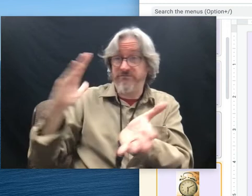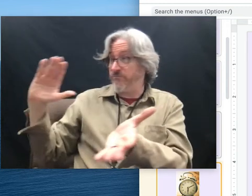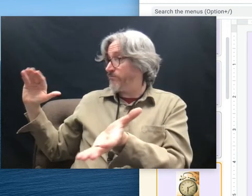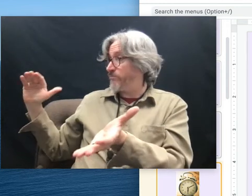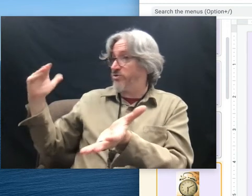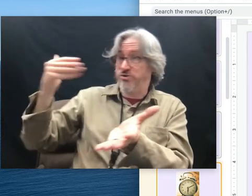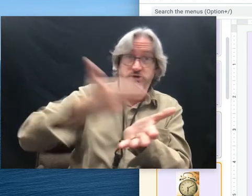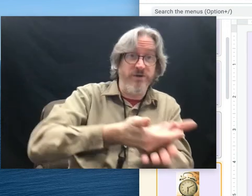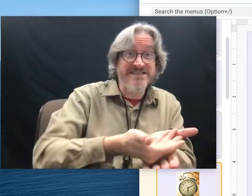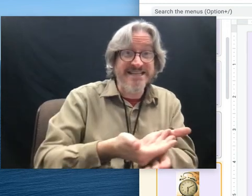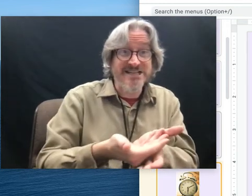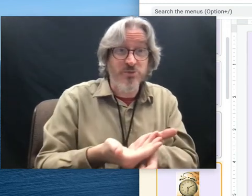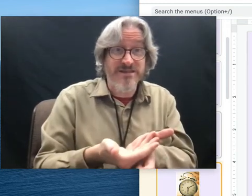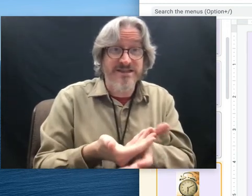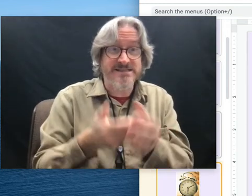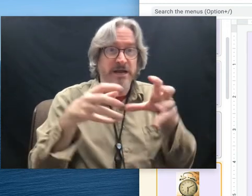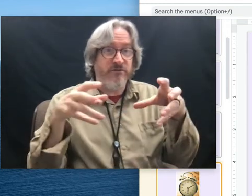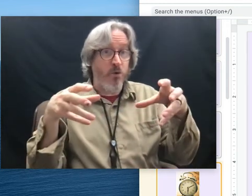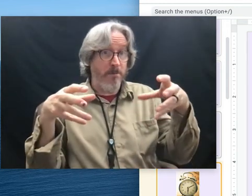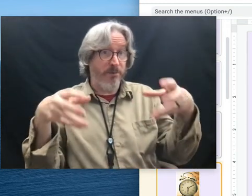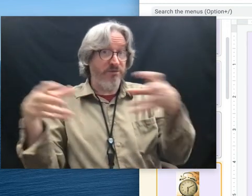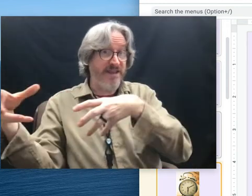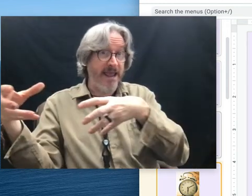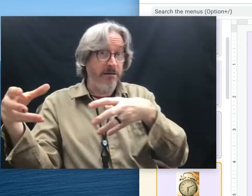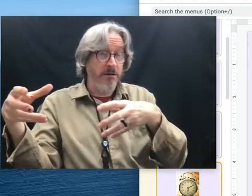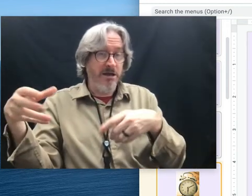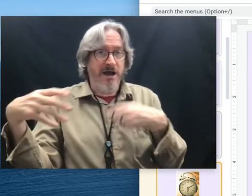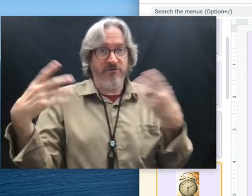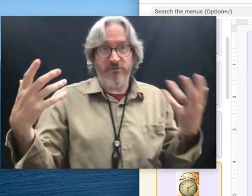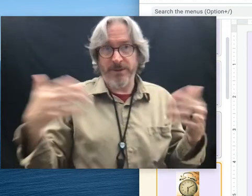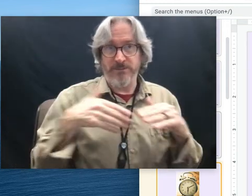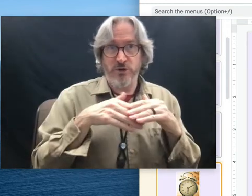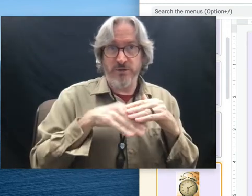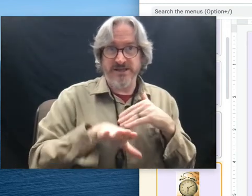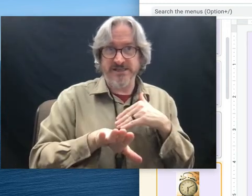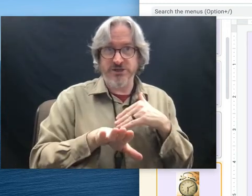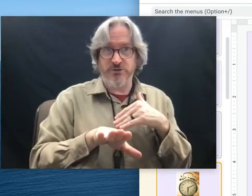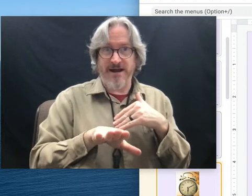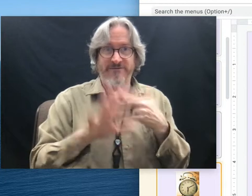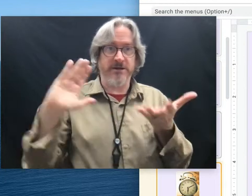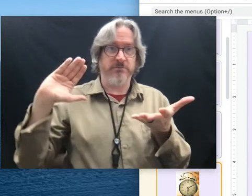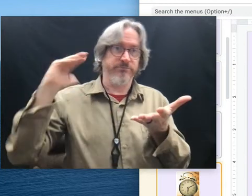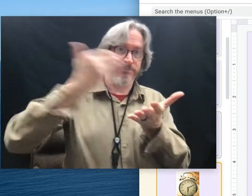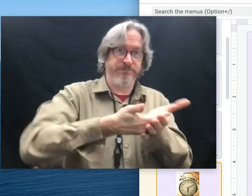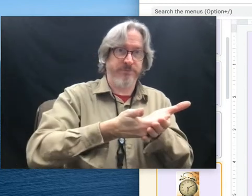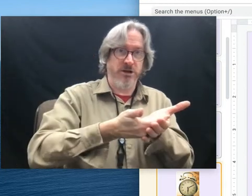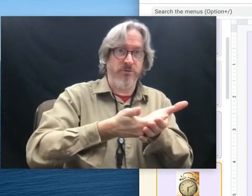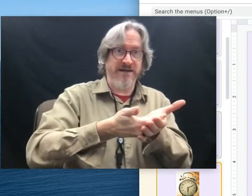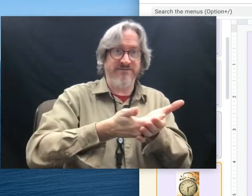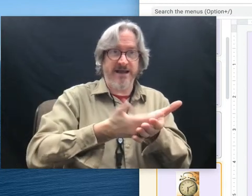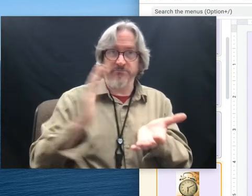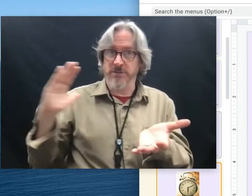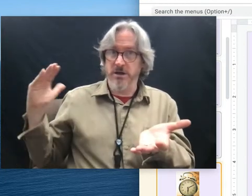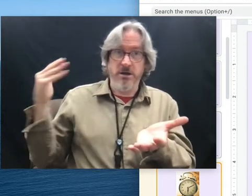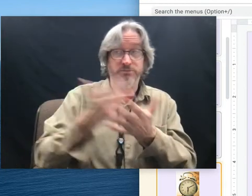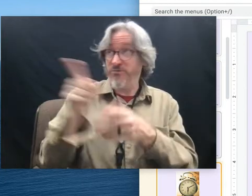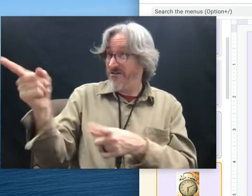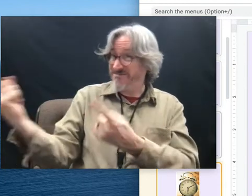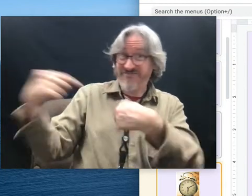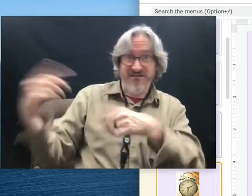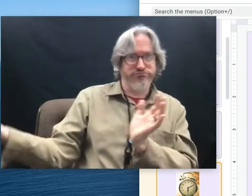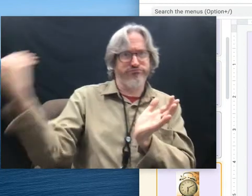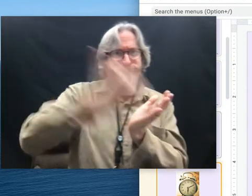Arrive. We've seen this with the sign for birthday. How for people who this is too graphic, arrive day.